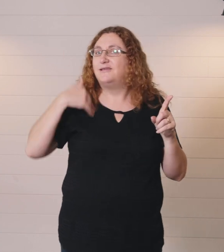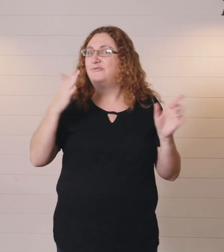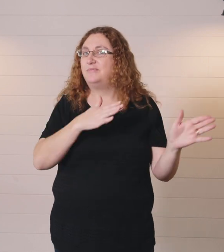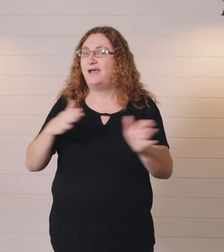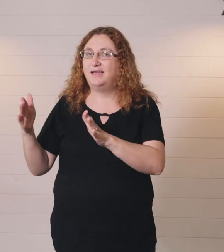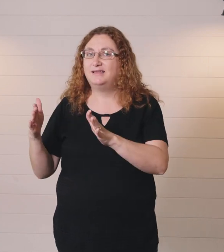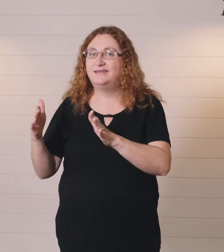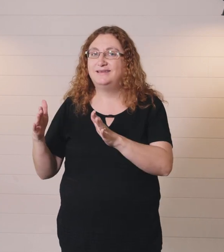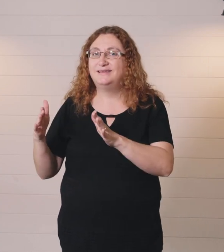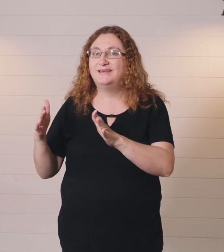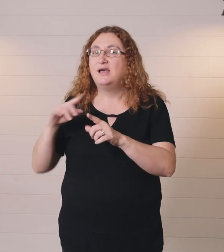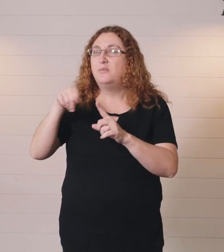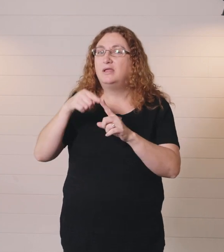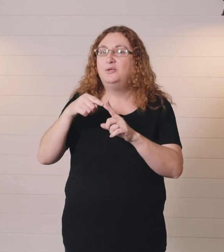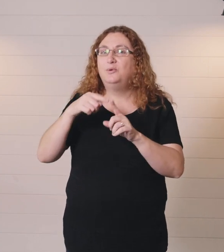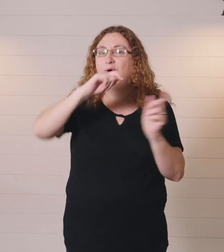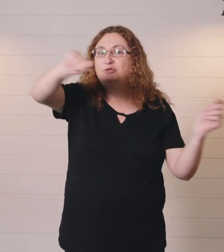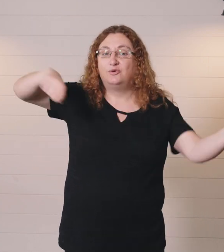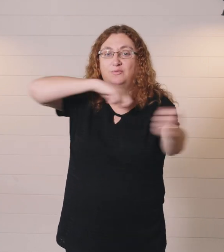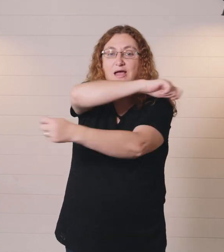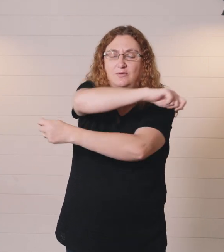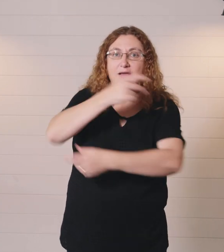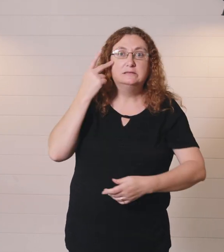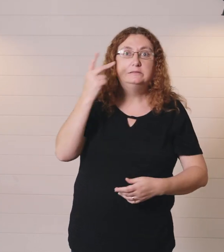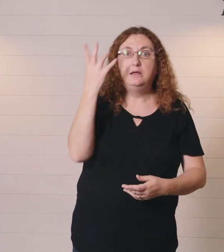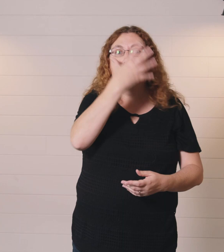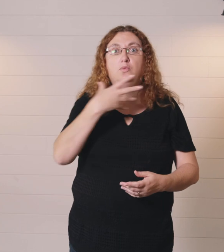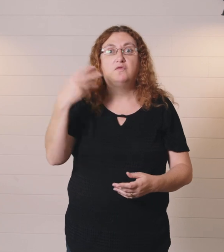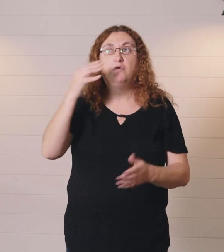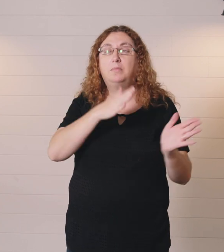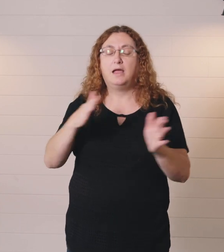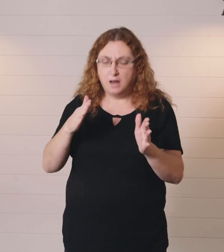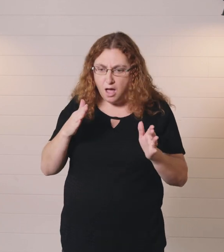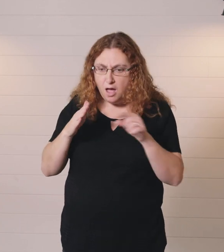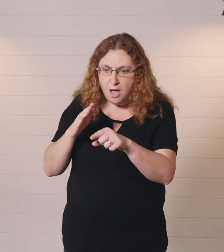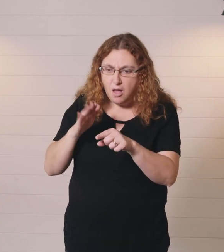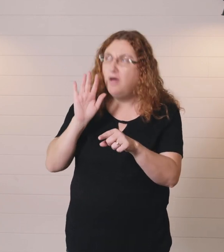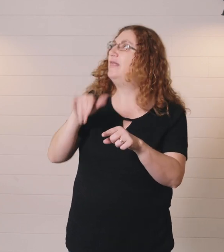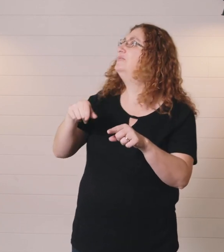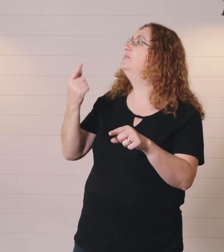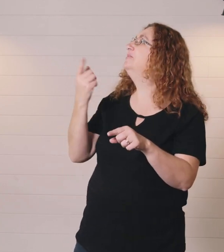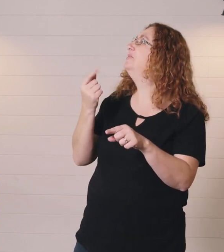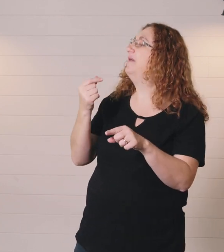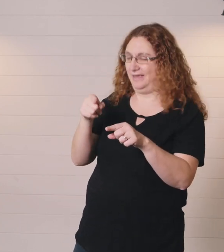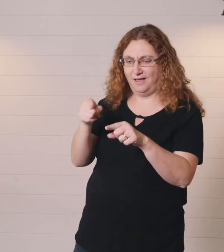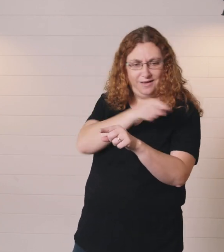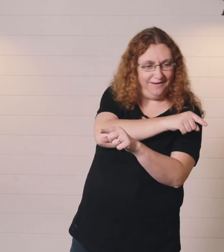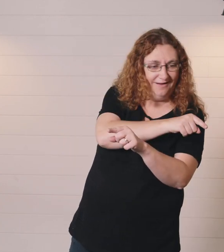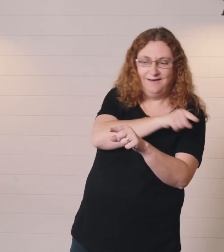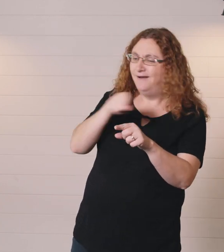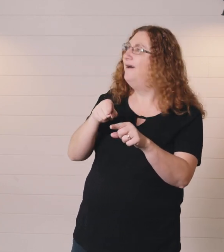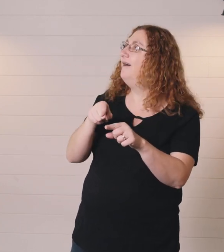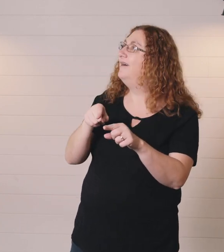turned around and we see the beautiful display of God's plan, we'll go, oh, that's what you were doing at that point in time.